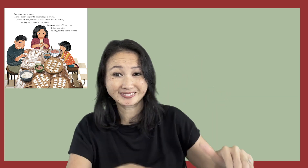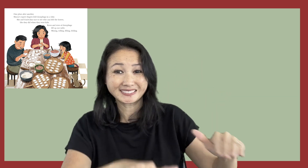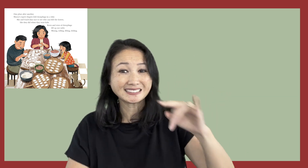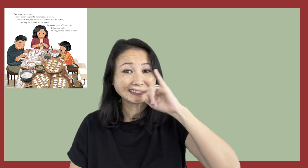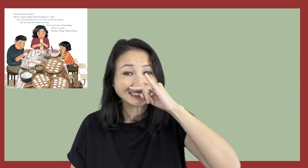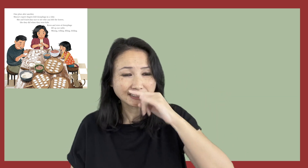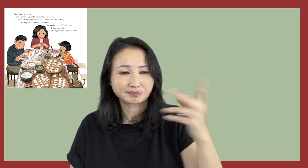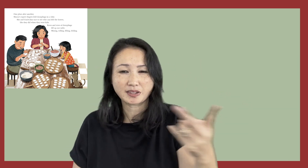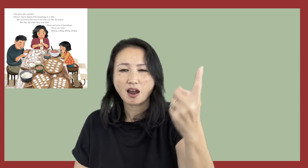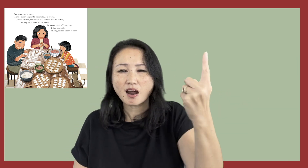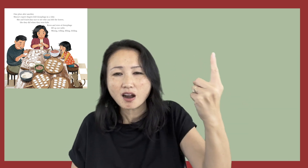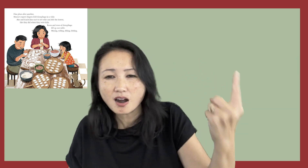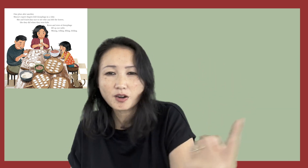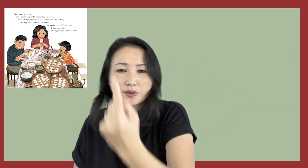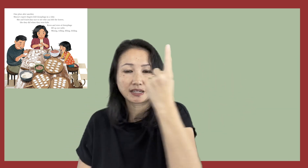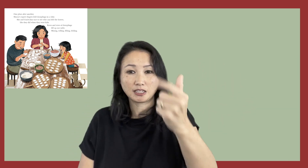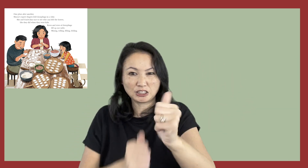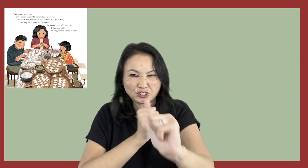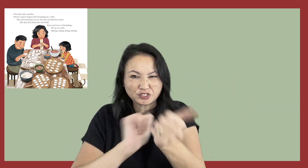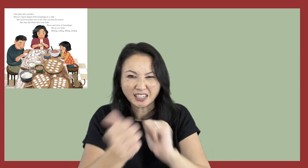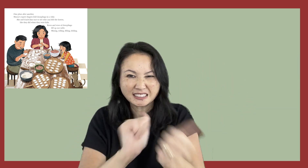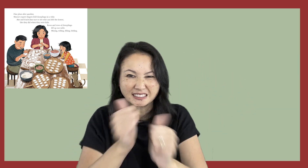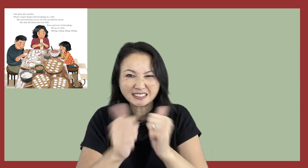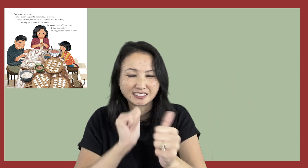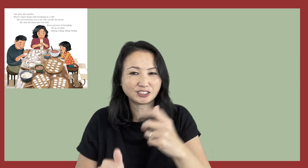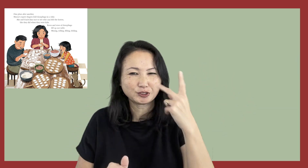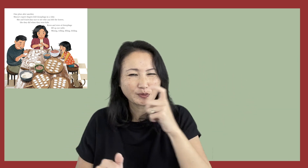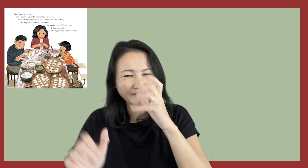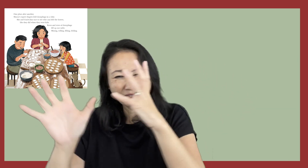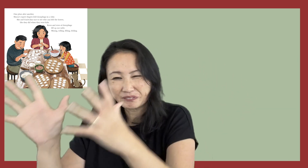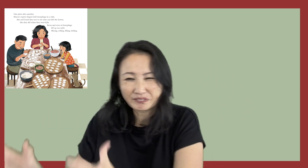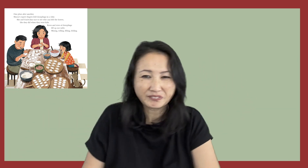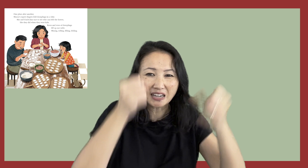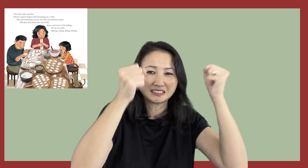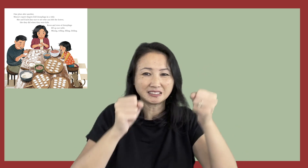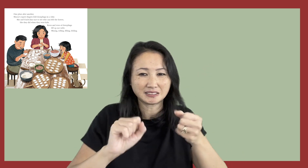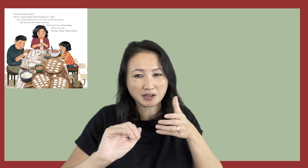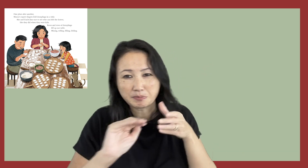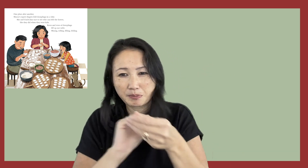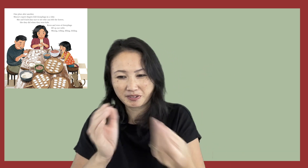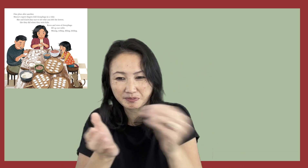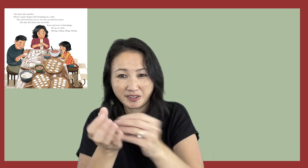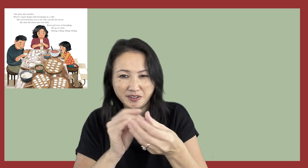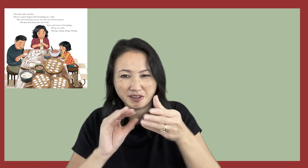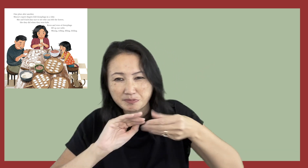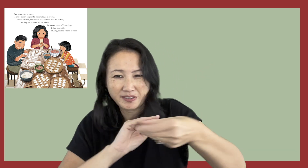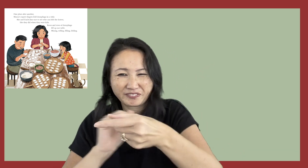Uncle John race to see who can fold the fastest, like when they were